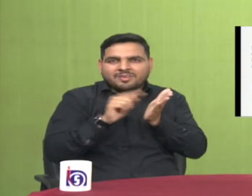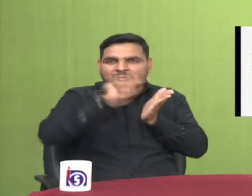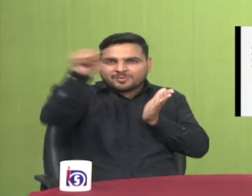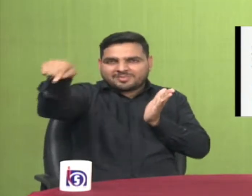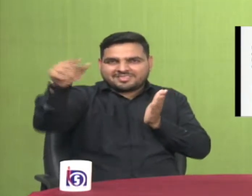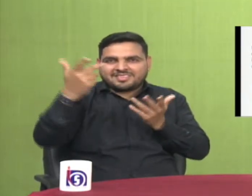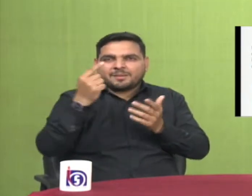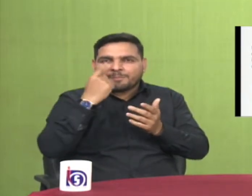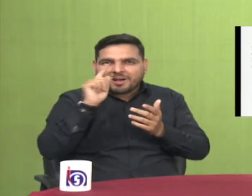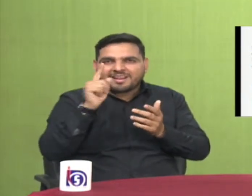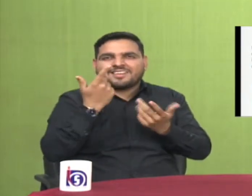immunized